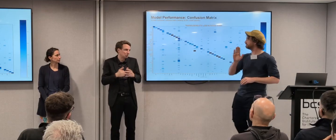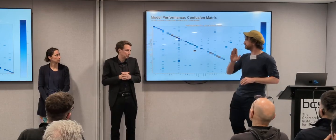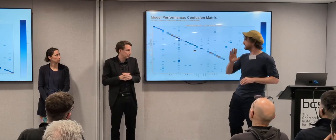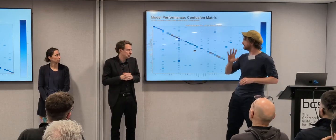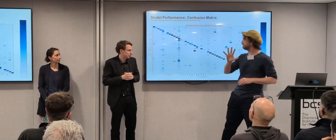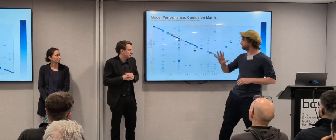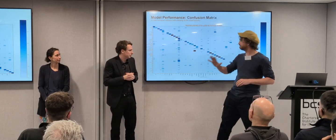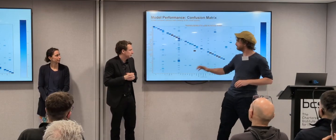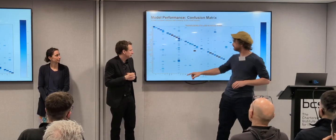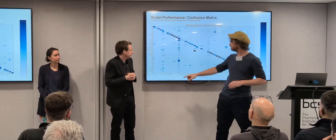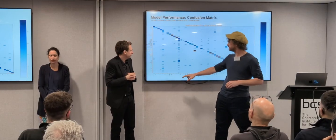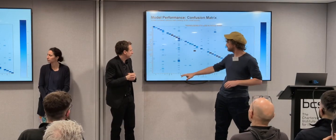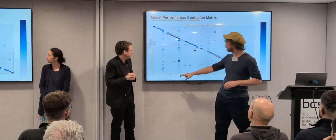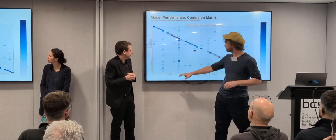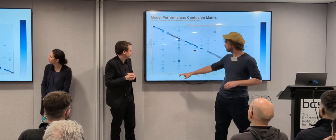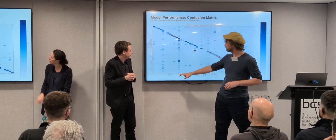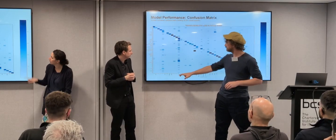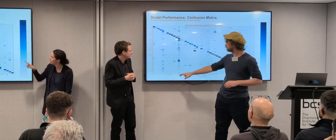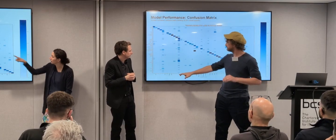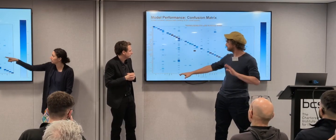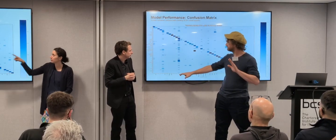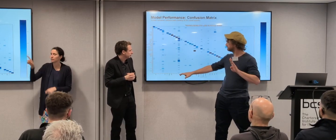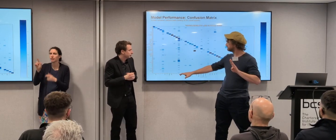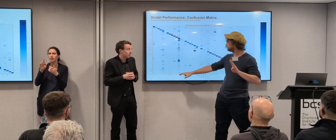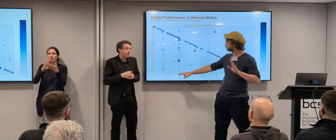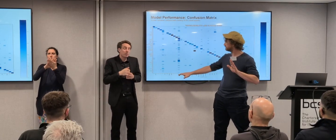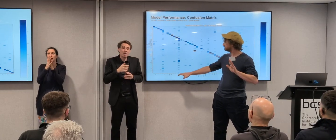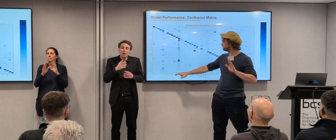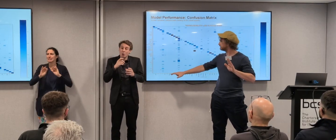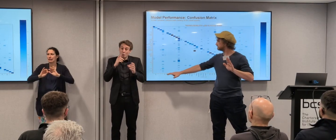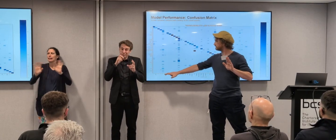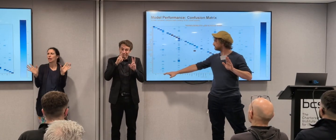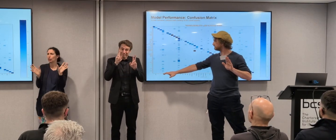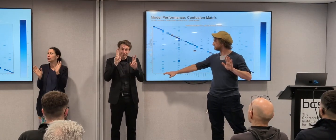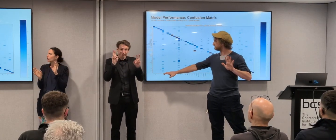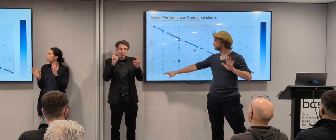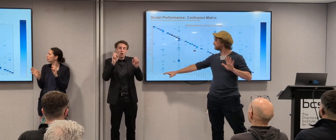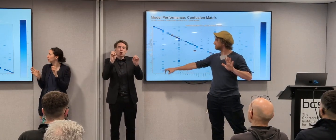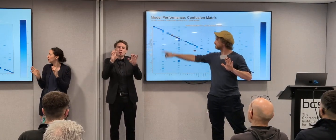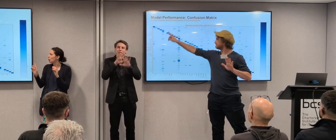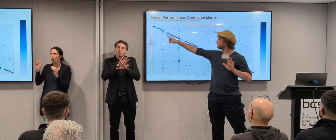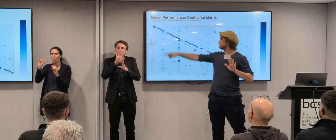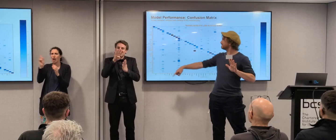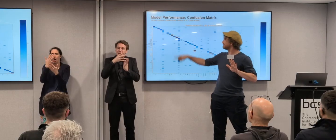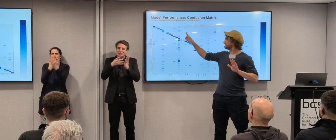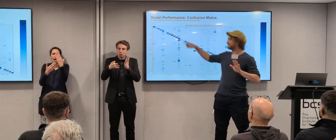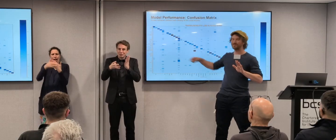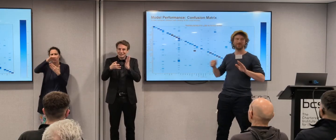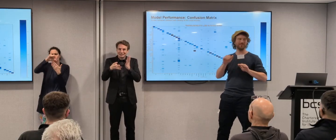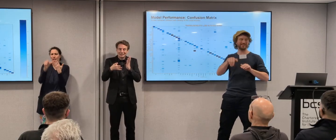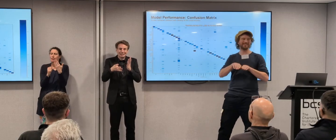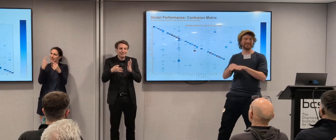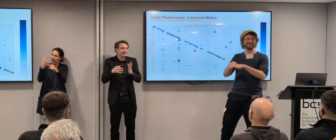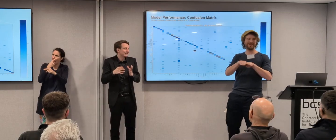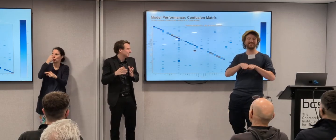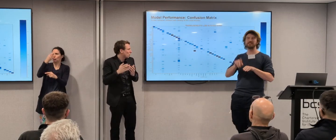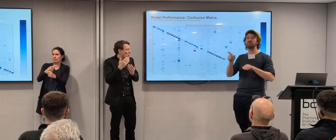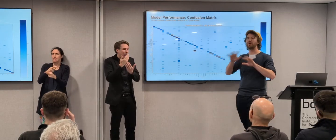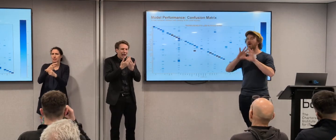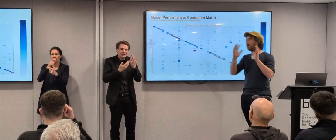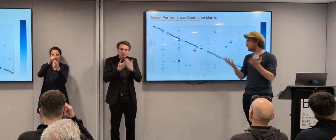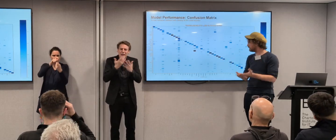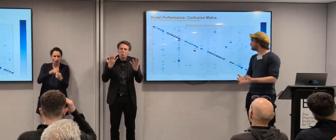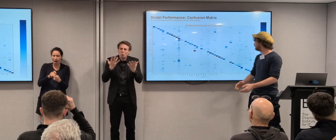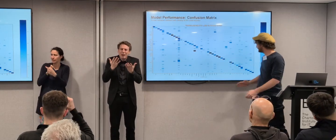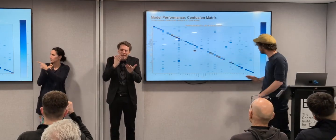In this confusion matrix, it becomes really clear where the hand shapes are accurately defined and where they're